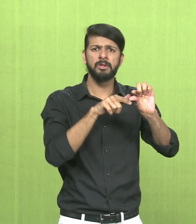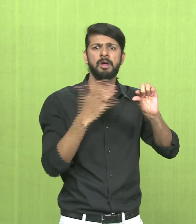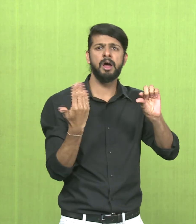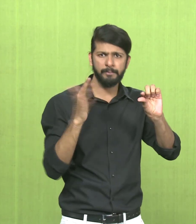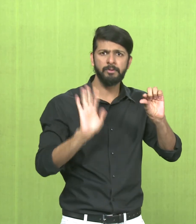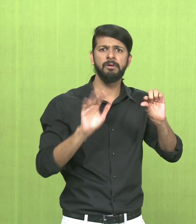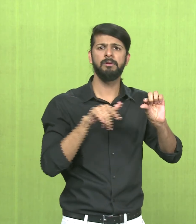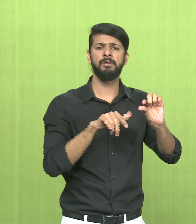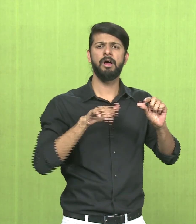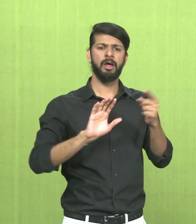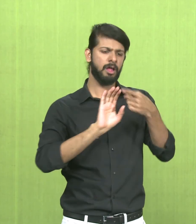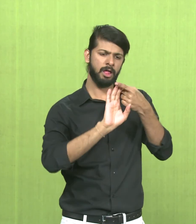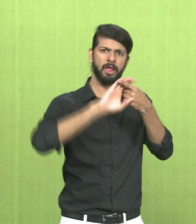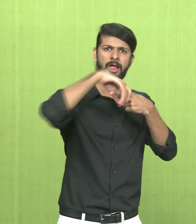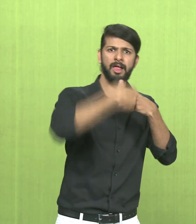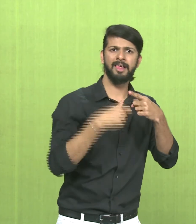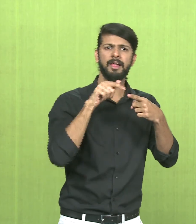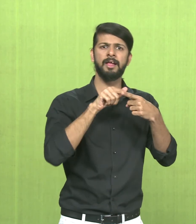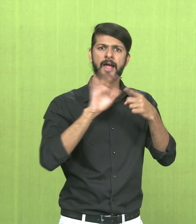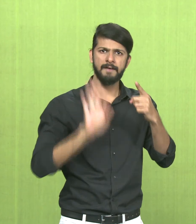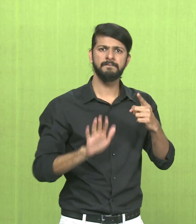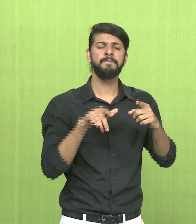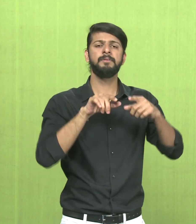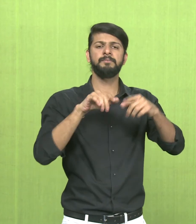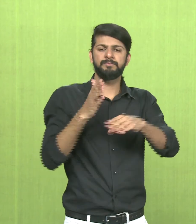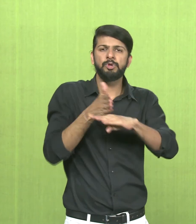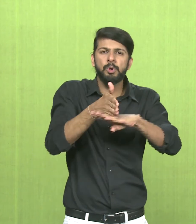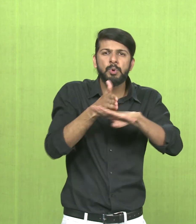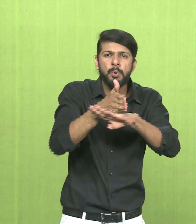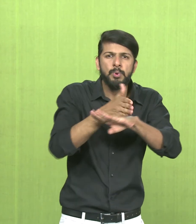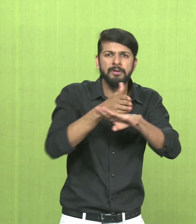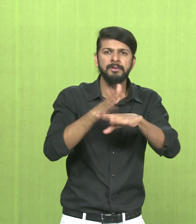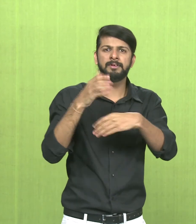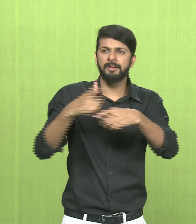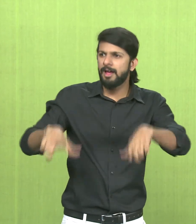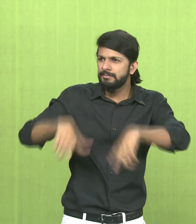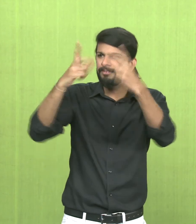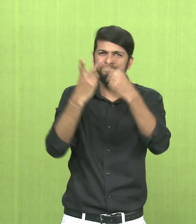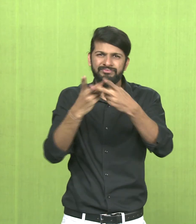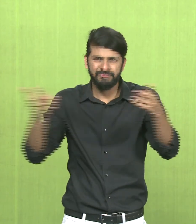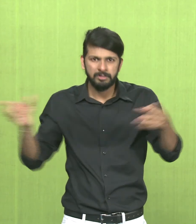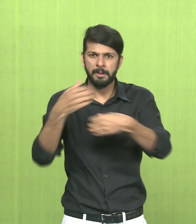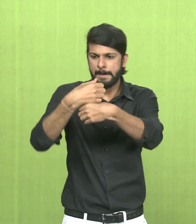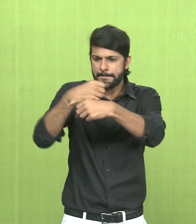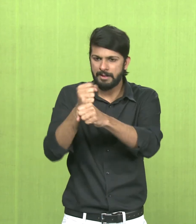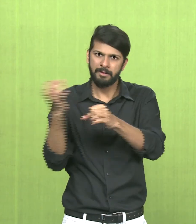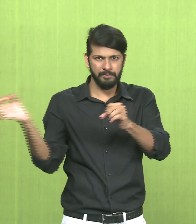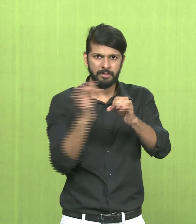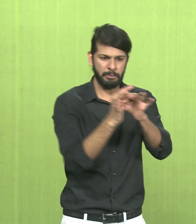grade charcoal sticks. You also have charcoal pencils, which are thin sticks of